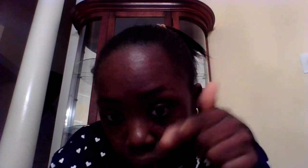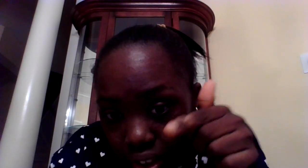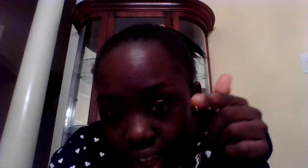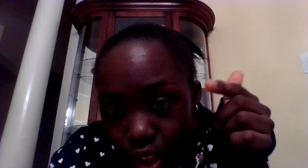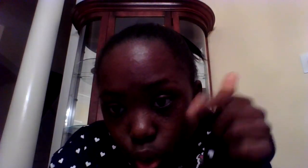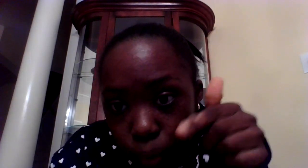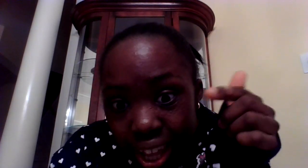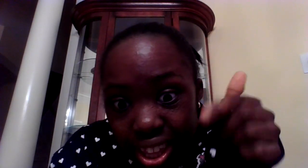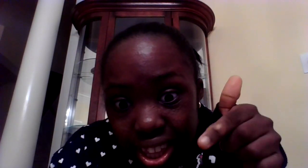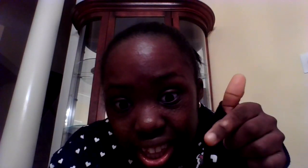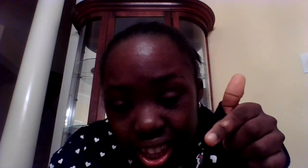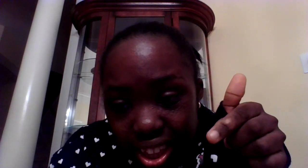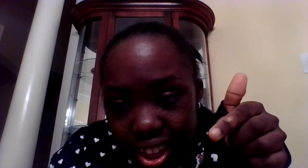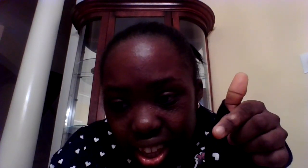Monday, October 18th.